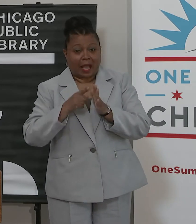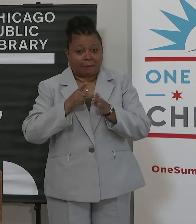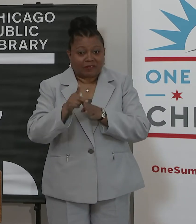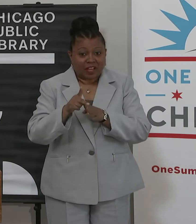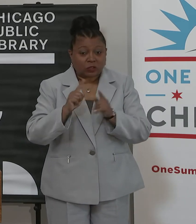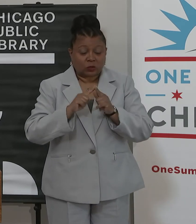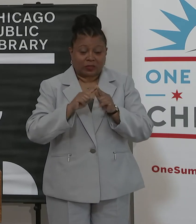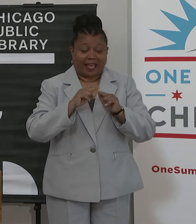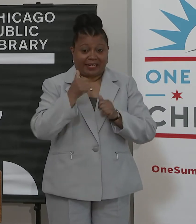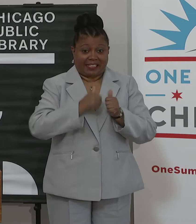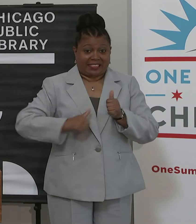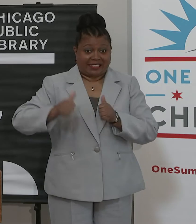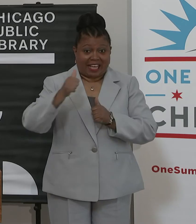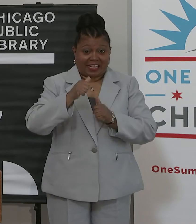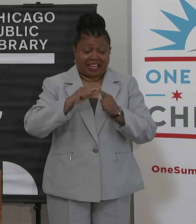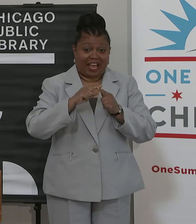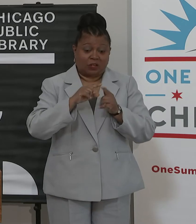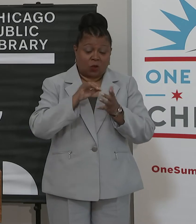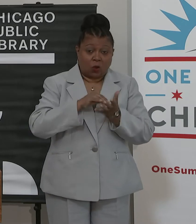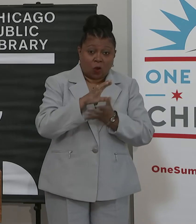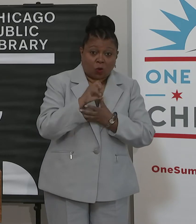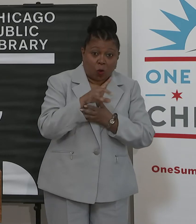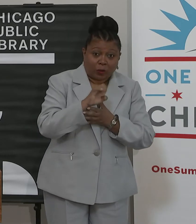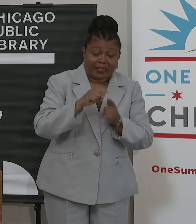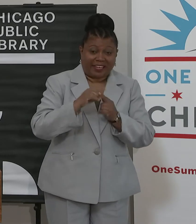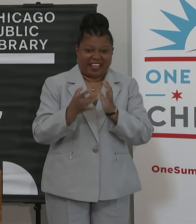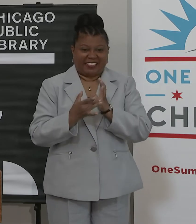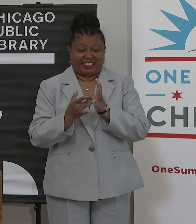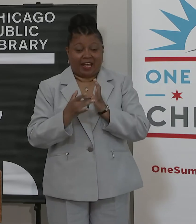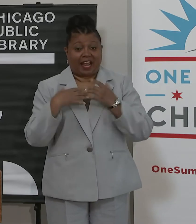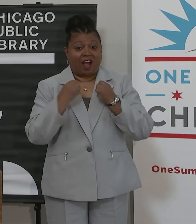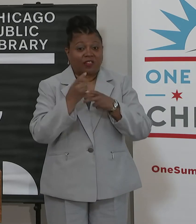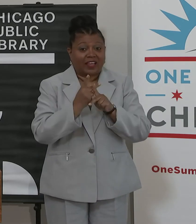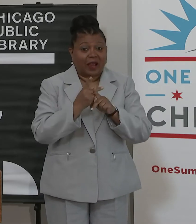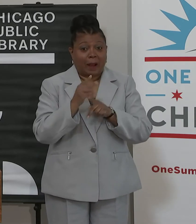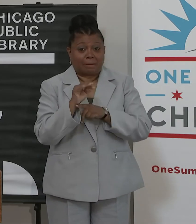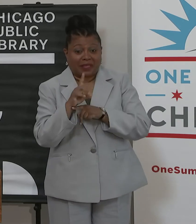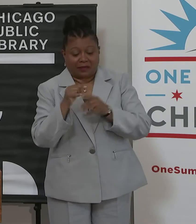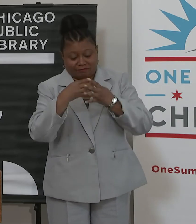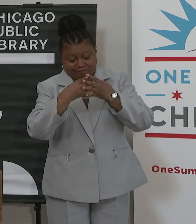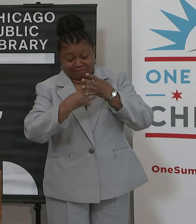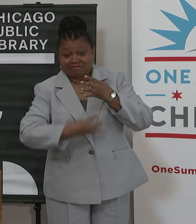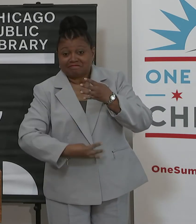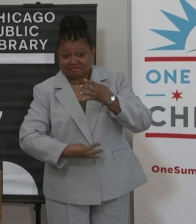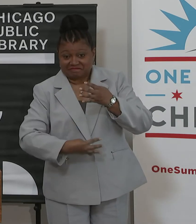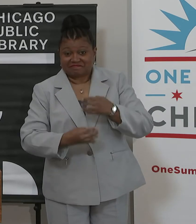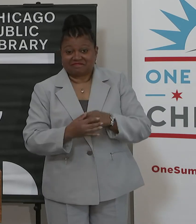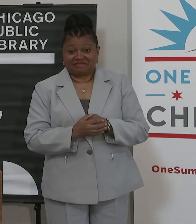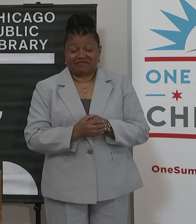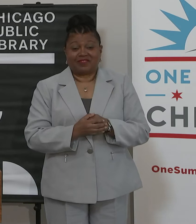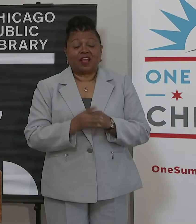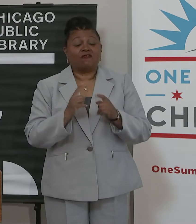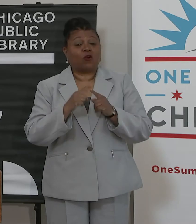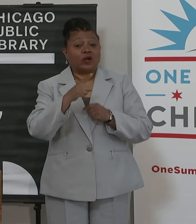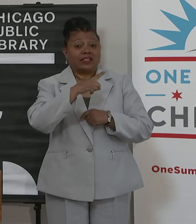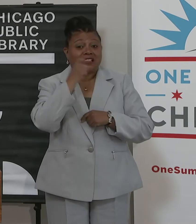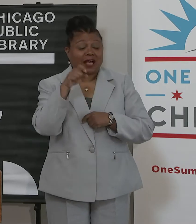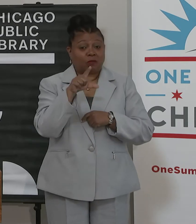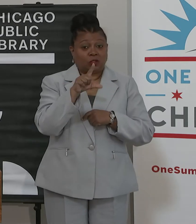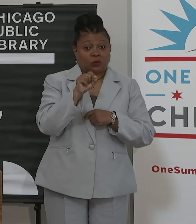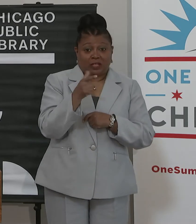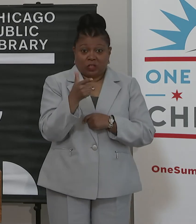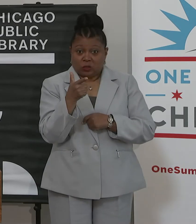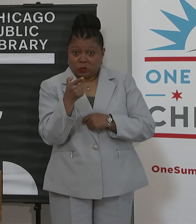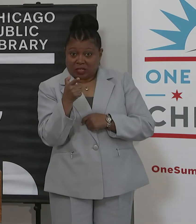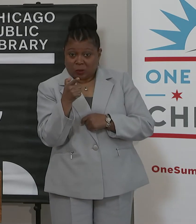and executives in coding and tech, healthcare, media, and more. For summer